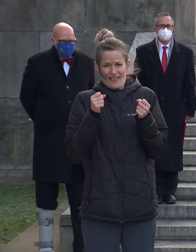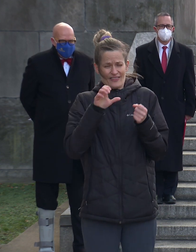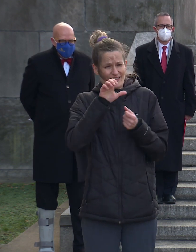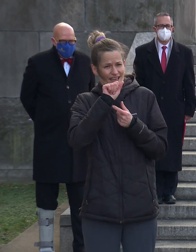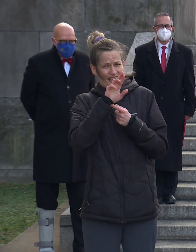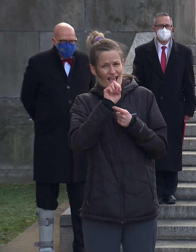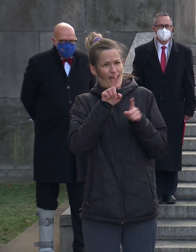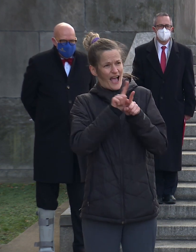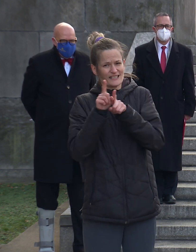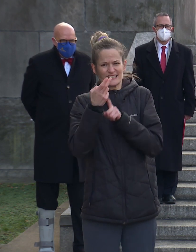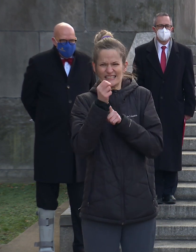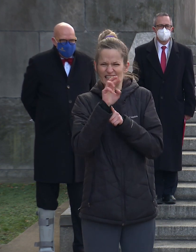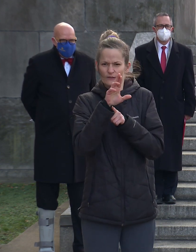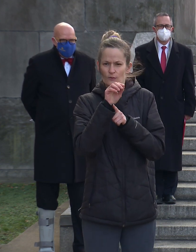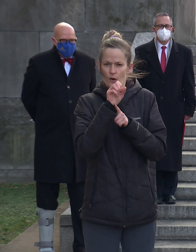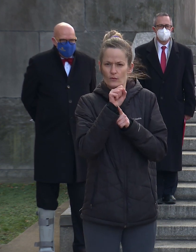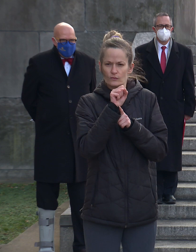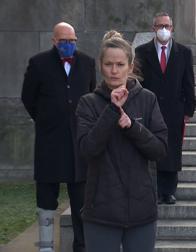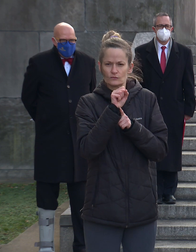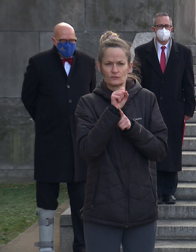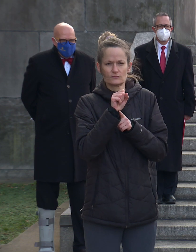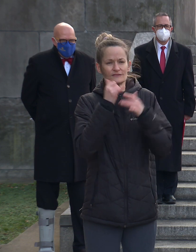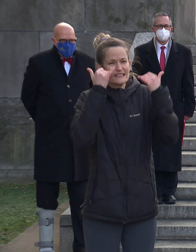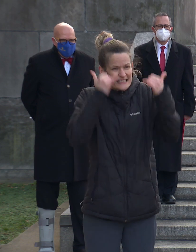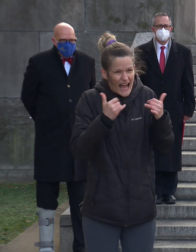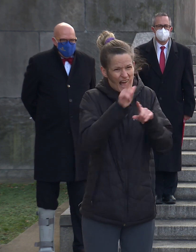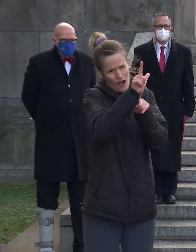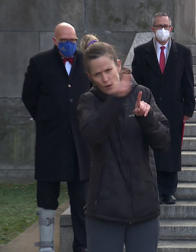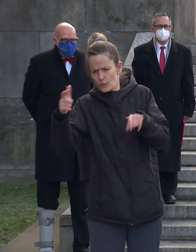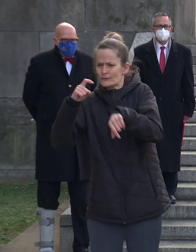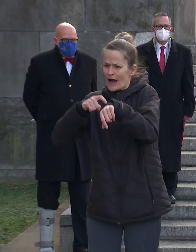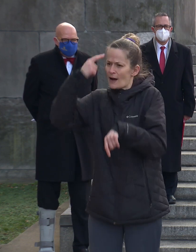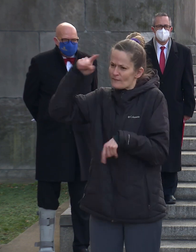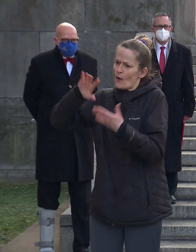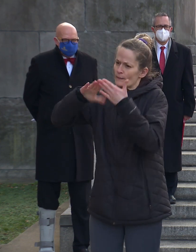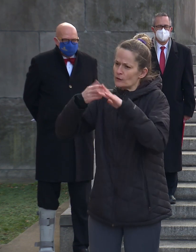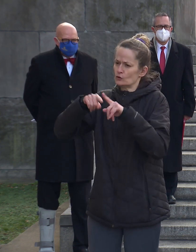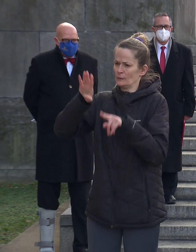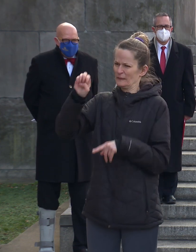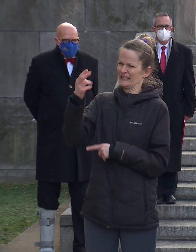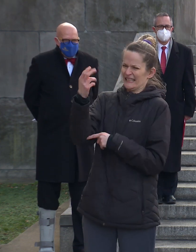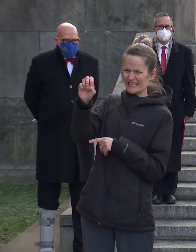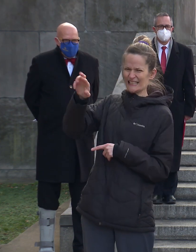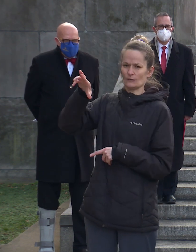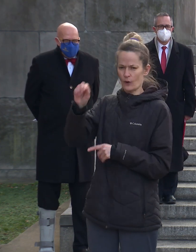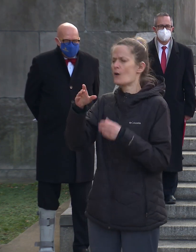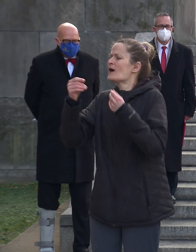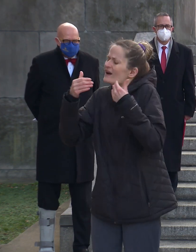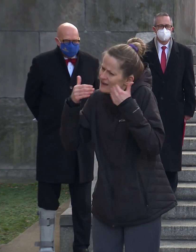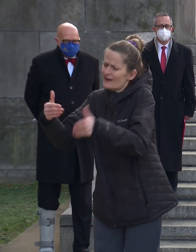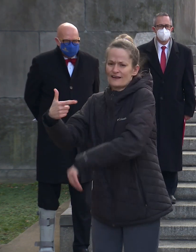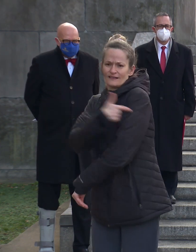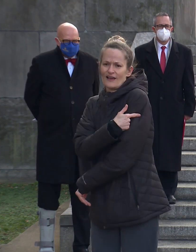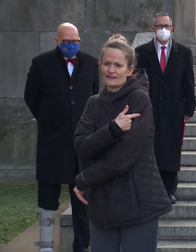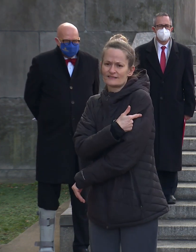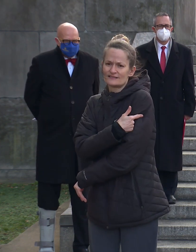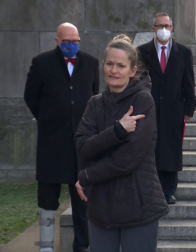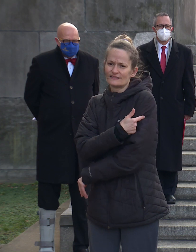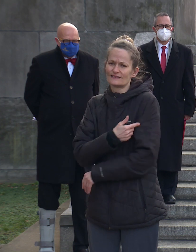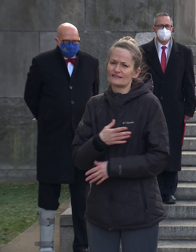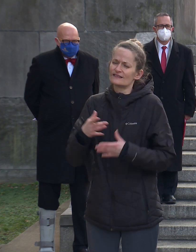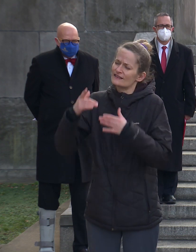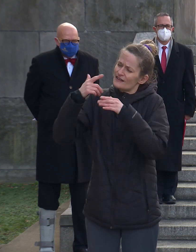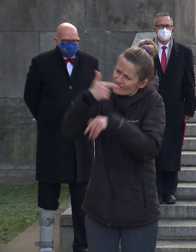heroes, to limit the spread of this virus. Get vaccinated, get boosted, socially distance,